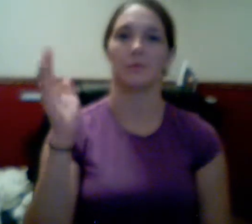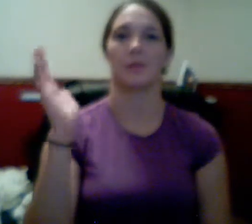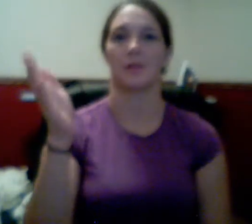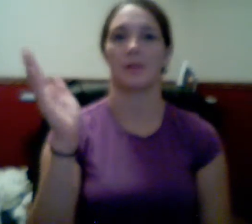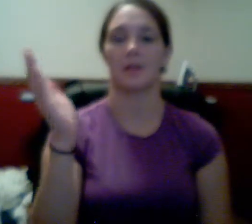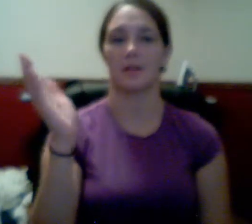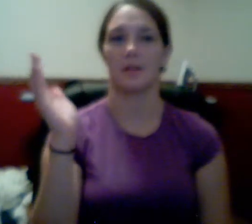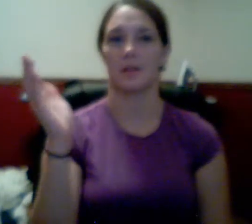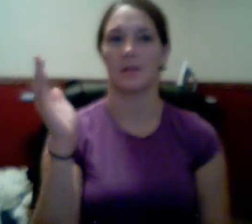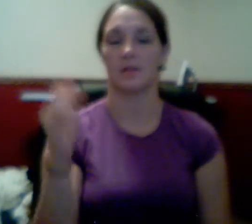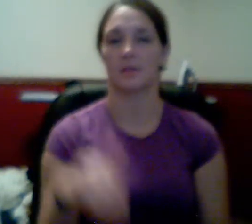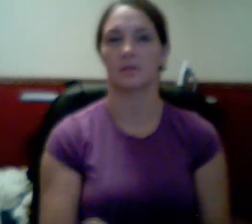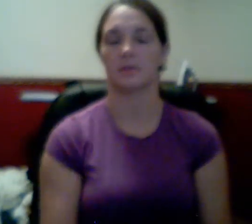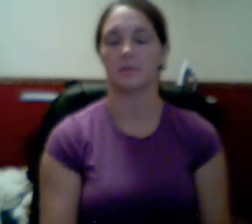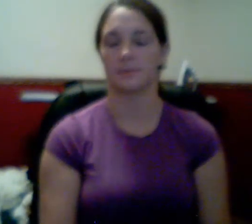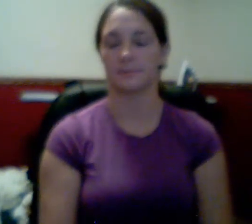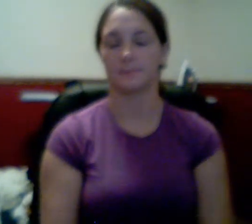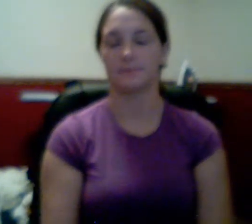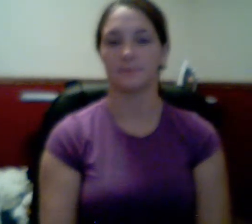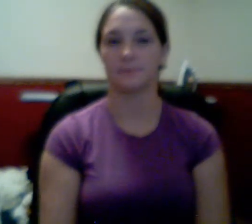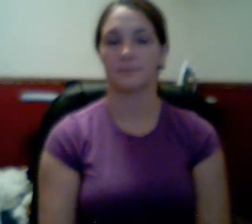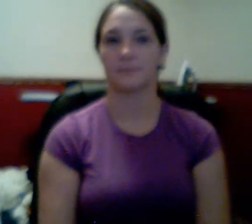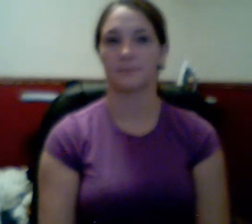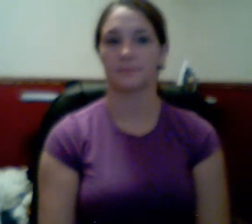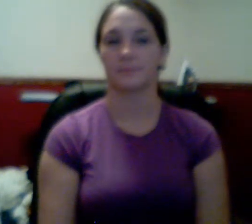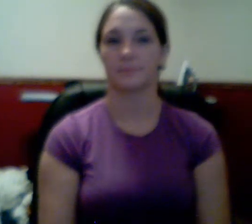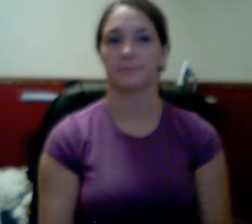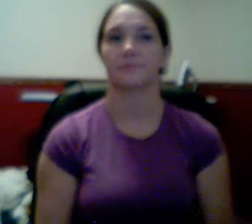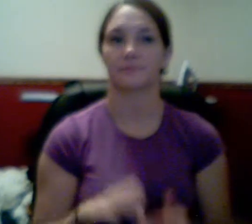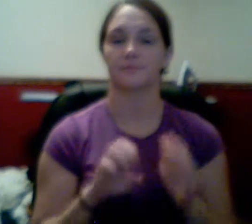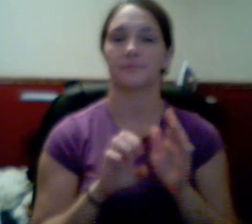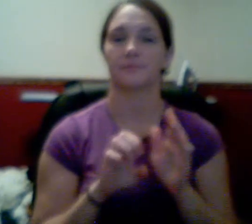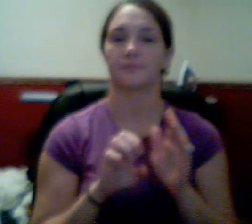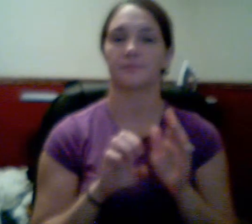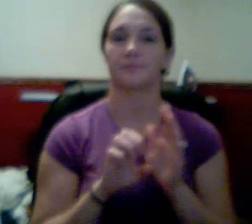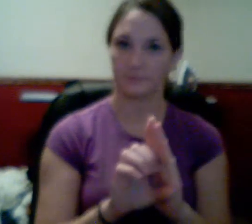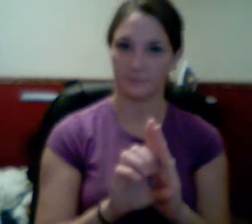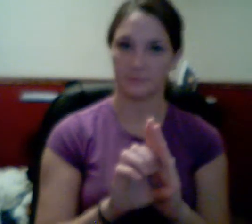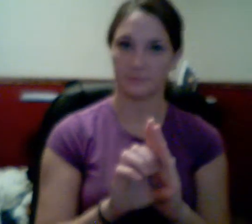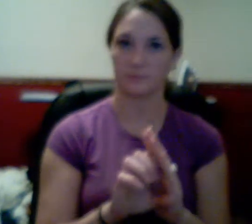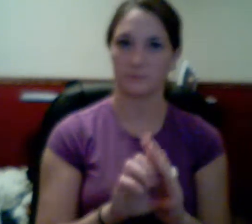So, here's an example, a couple examples of what are irrational numbers.